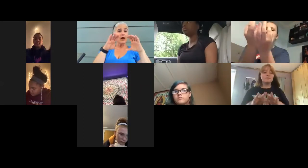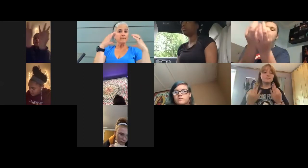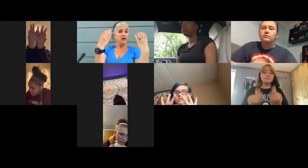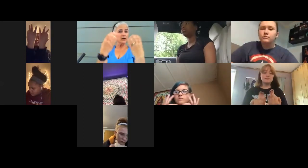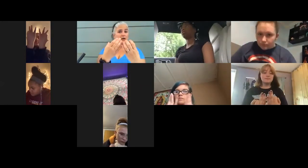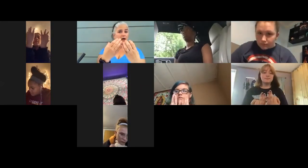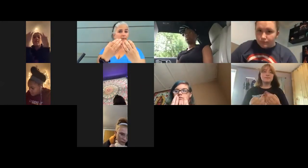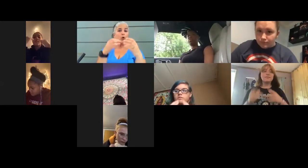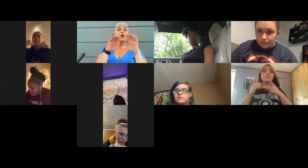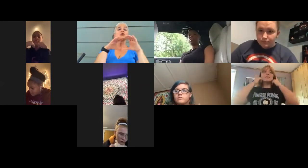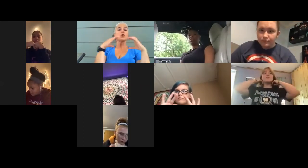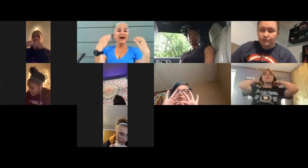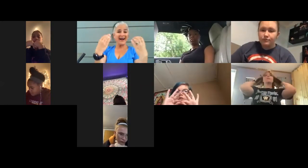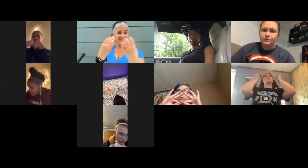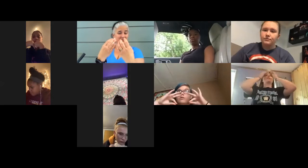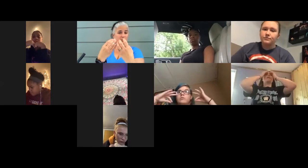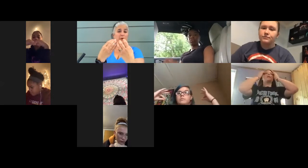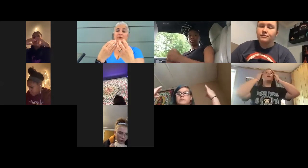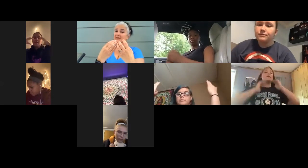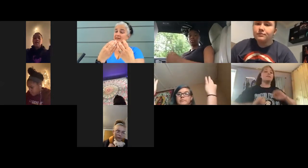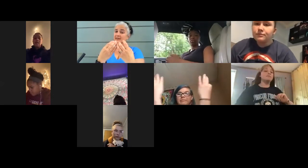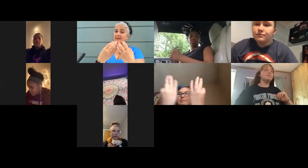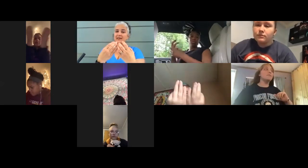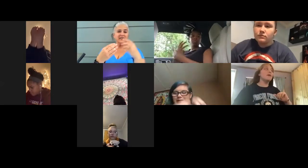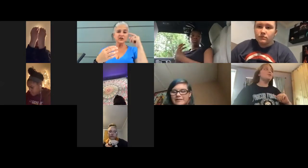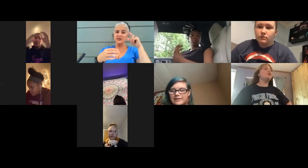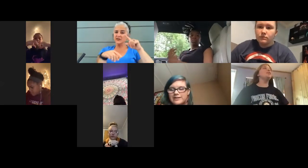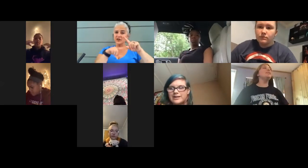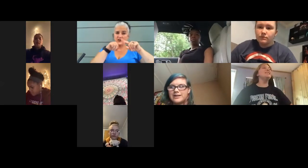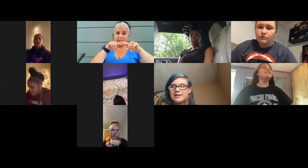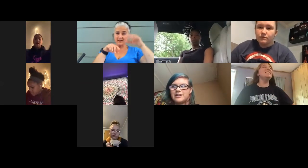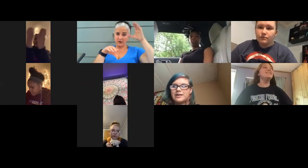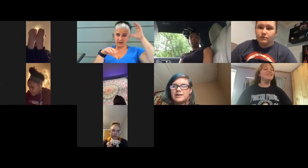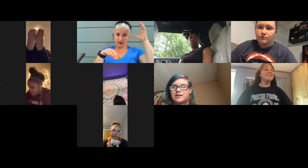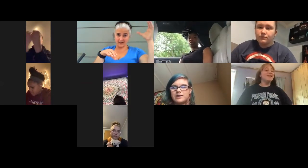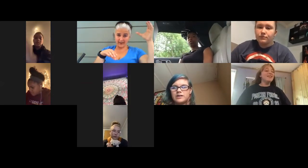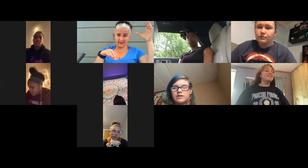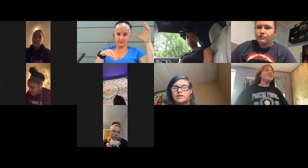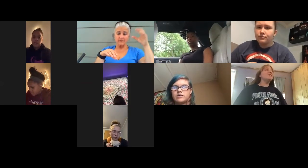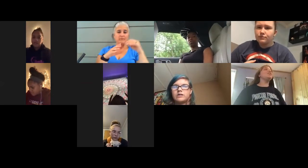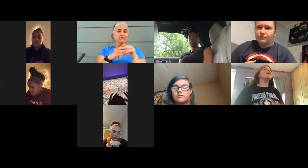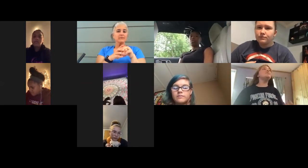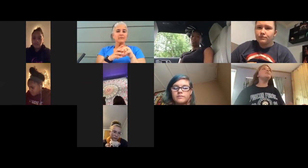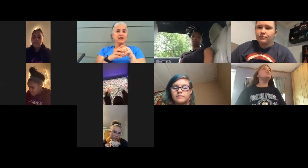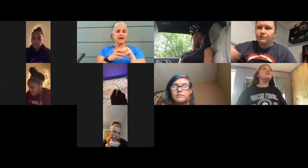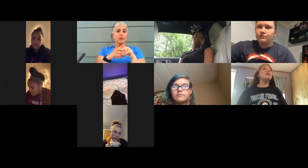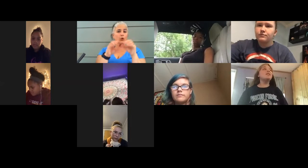like club, or class. They're both C's. It just depends on the context.